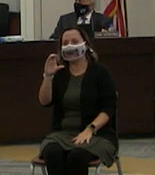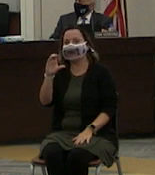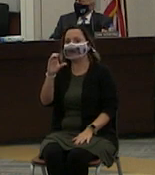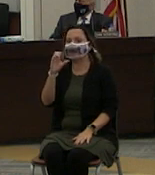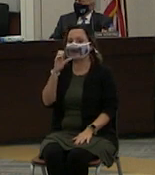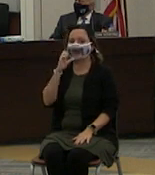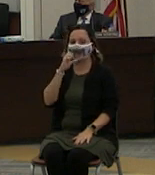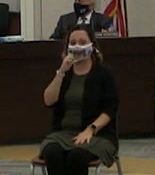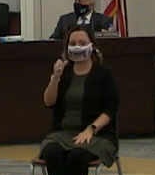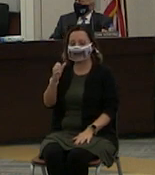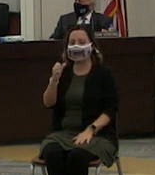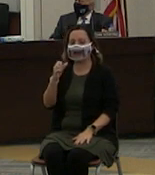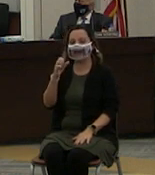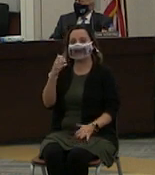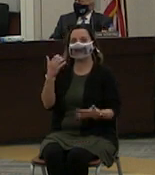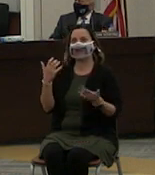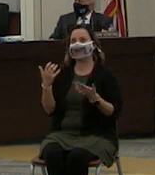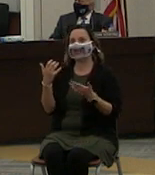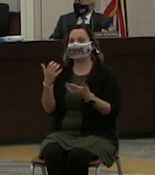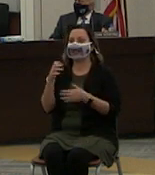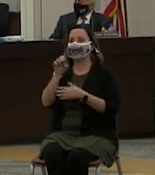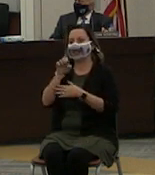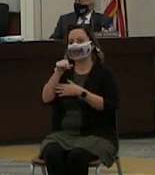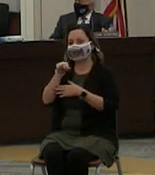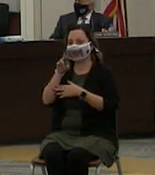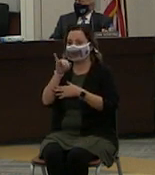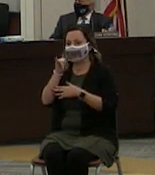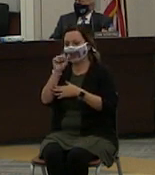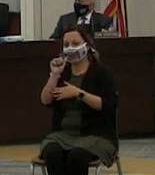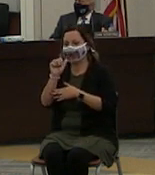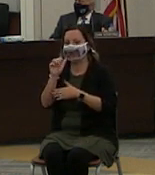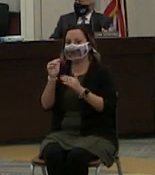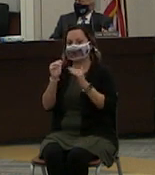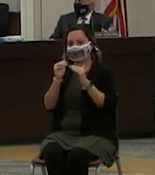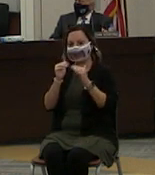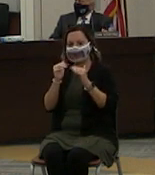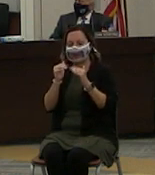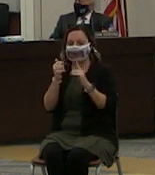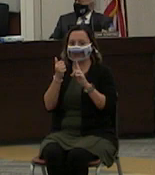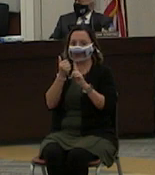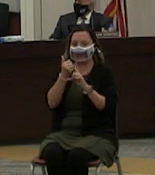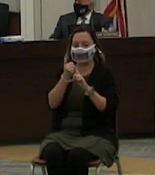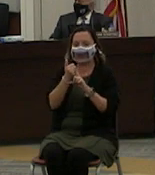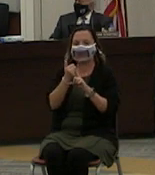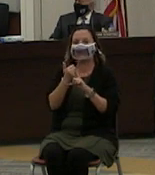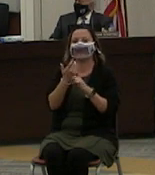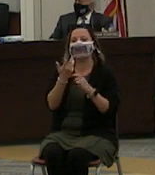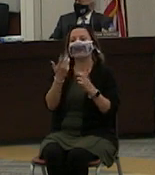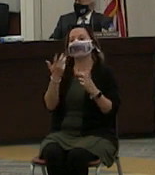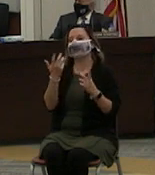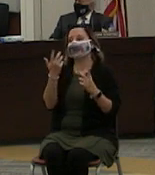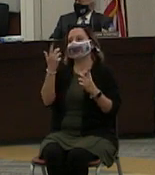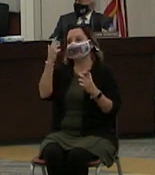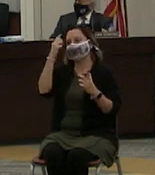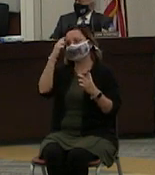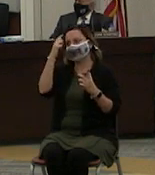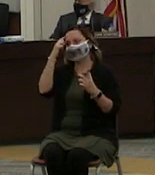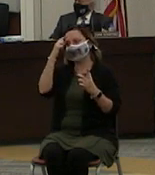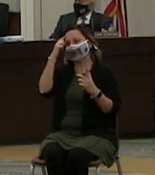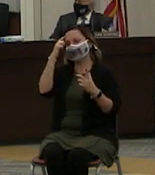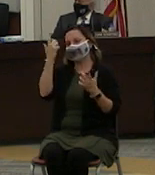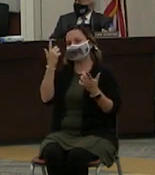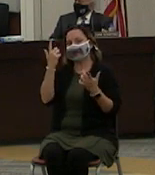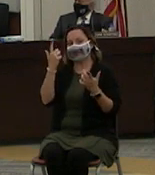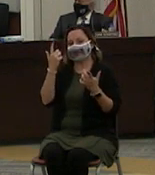an equitable impact of the pandemic. And so I don't think we're going to stand here either later this year